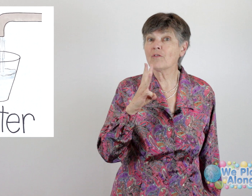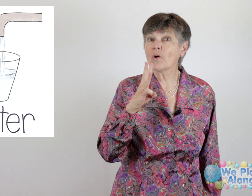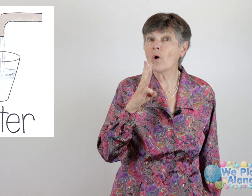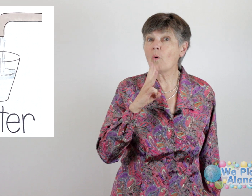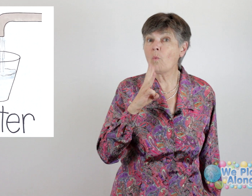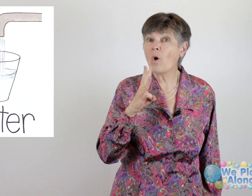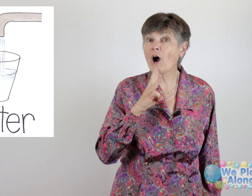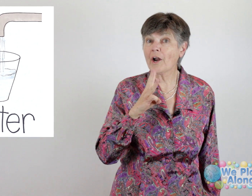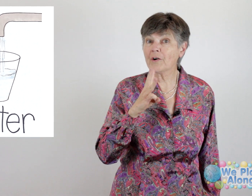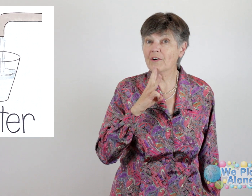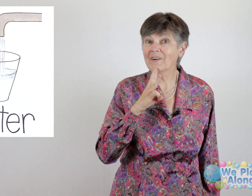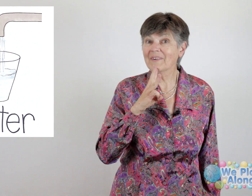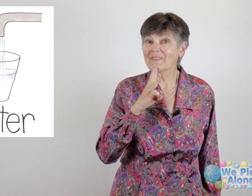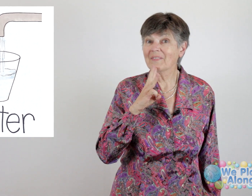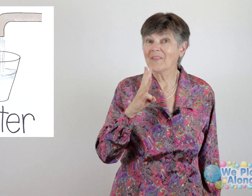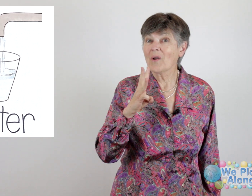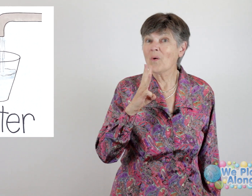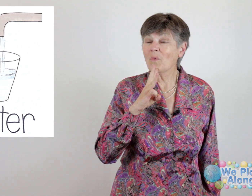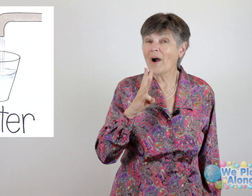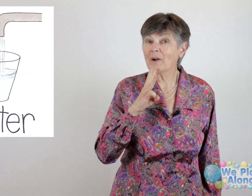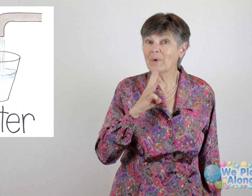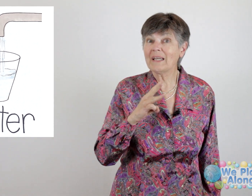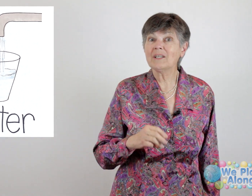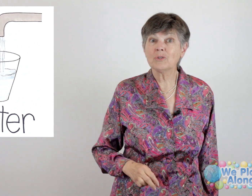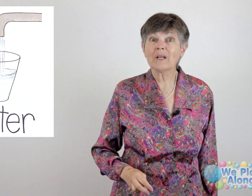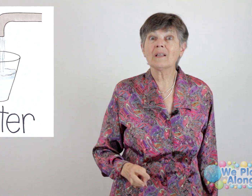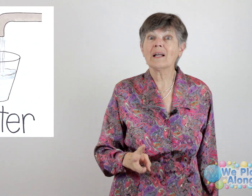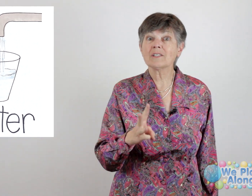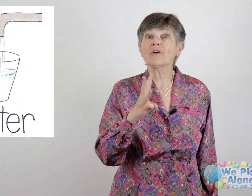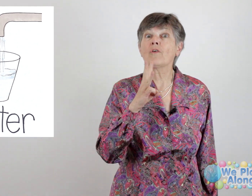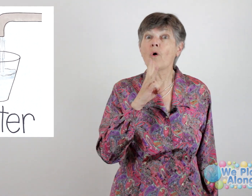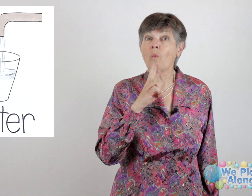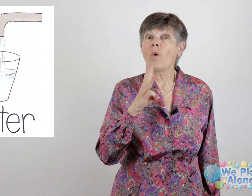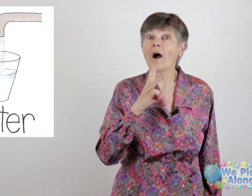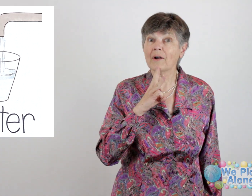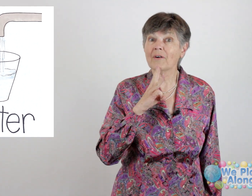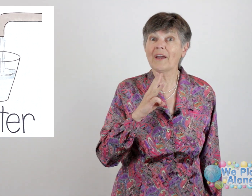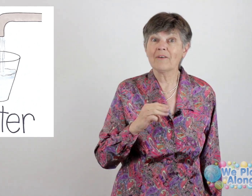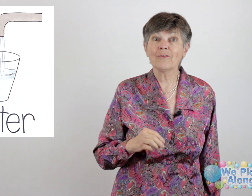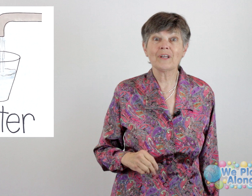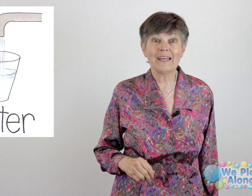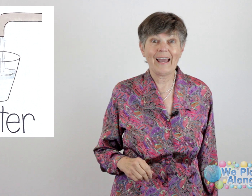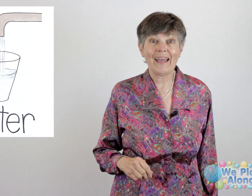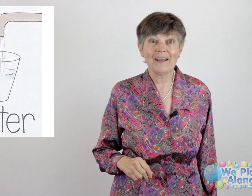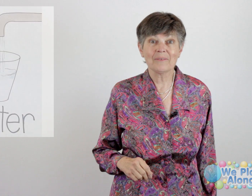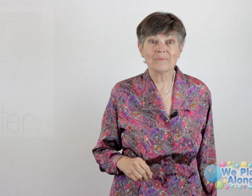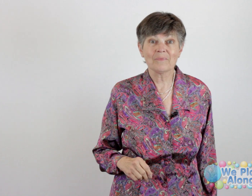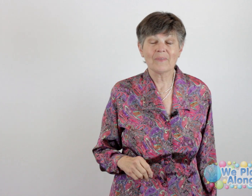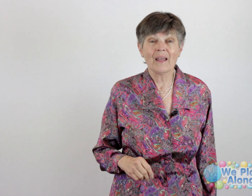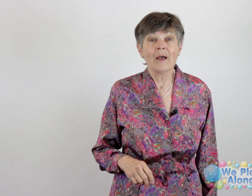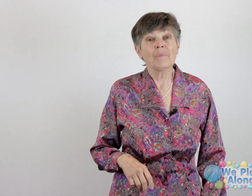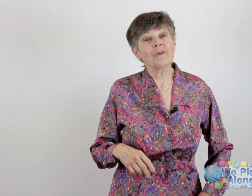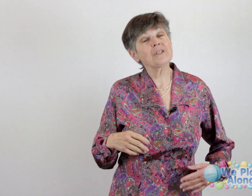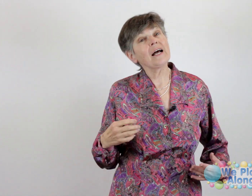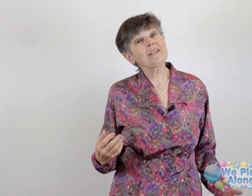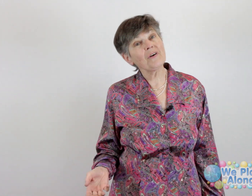for water. Water. We need to drink lots of water every day. But there's lots of